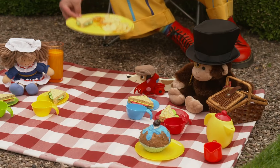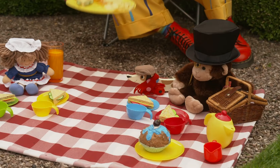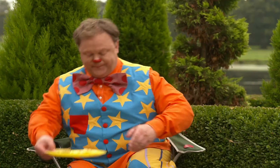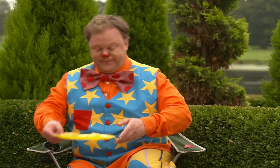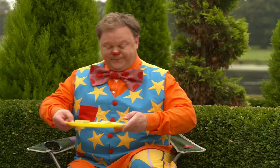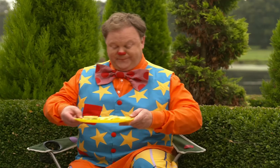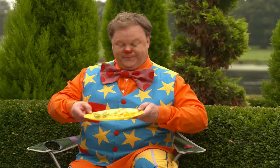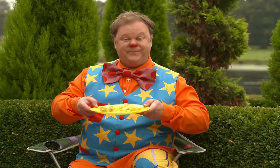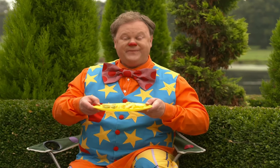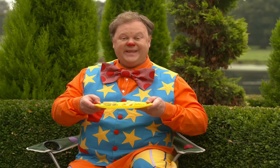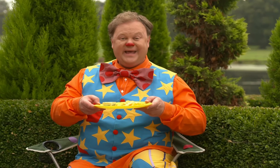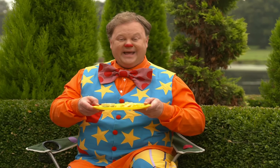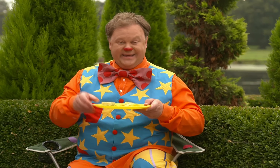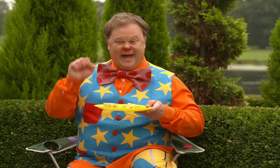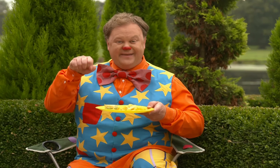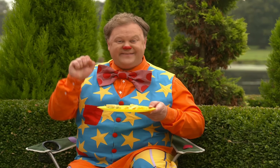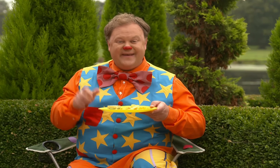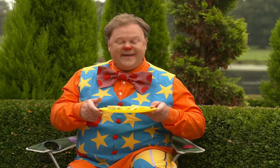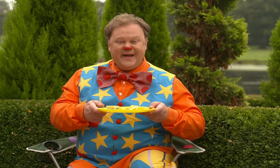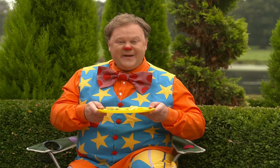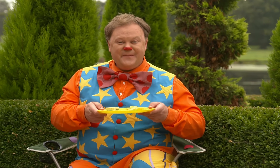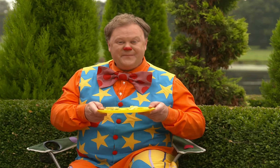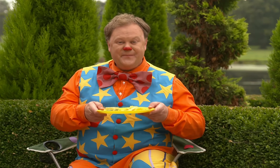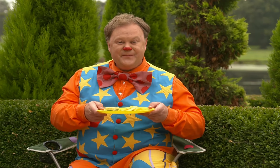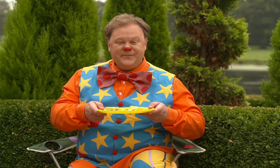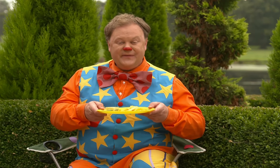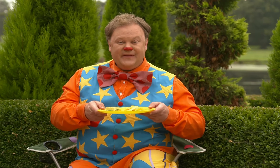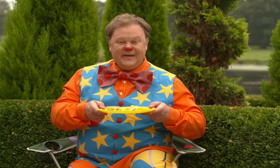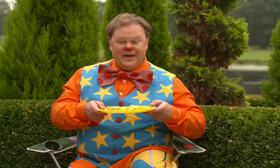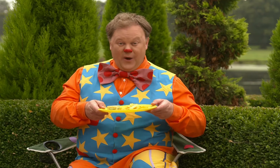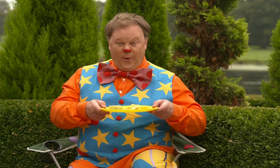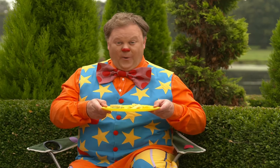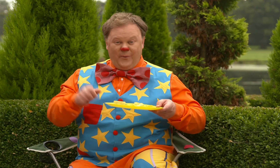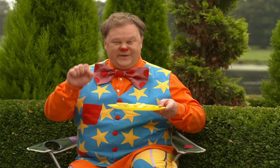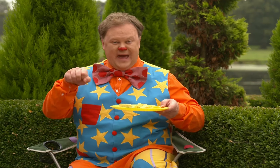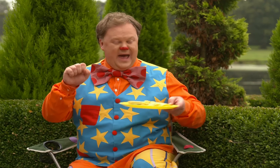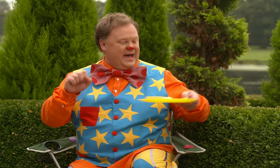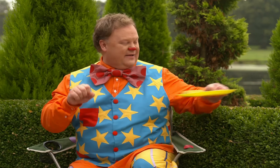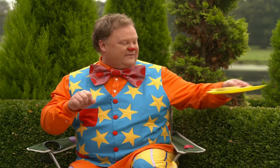Before you eat your sandwich, yes? Can you show us the sign for bounce? Oh, yes.